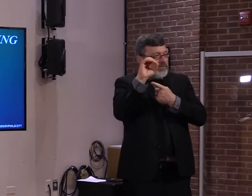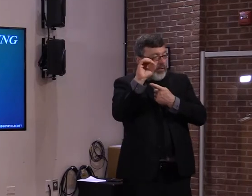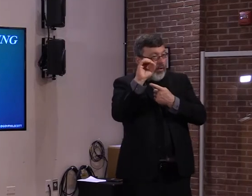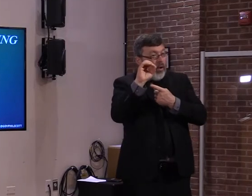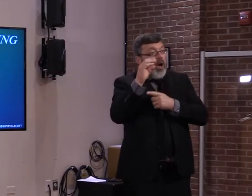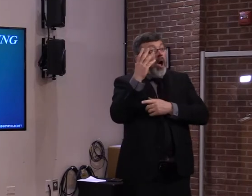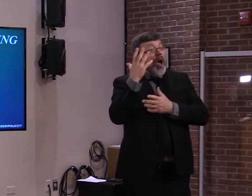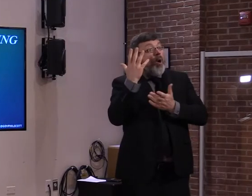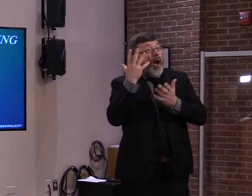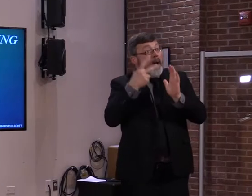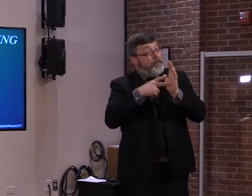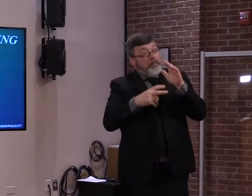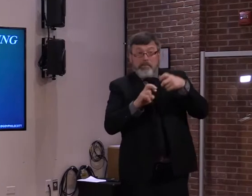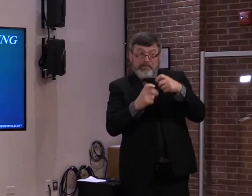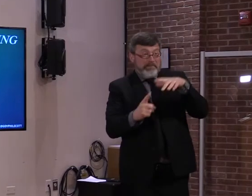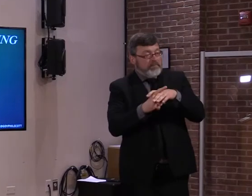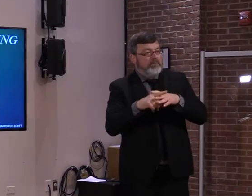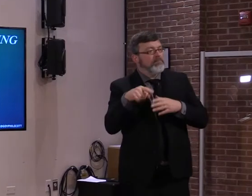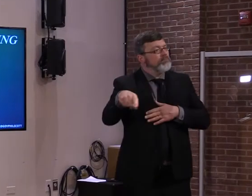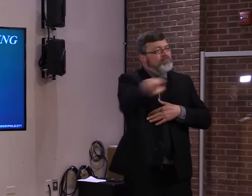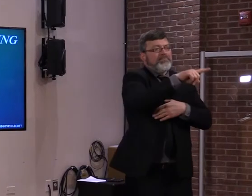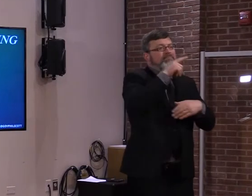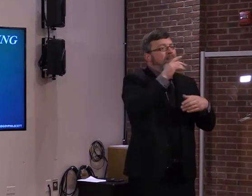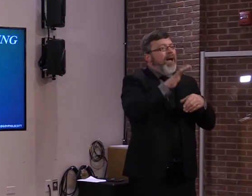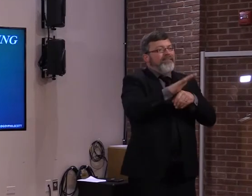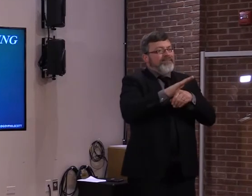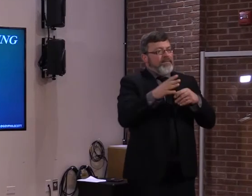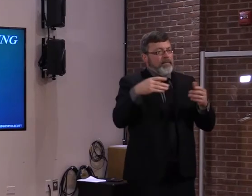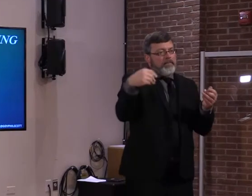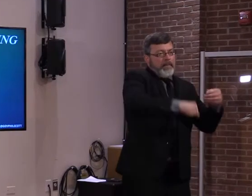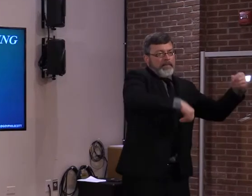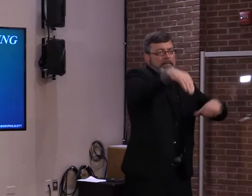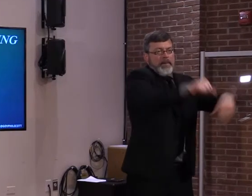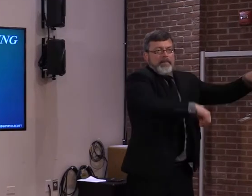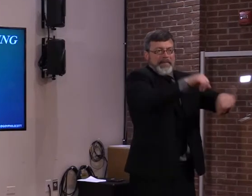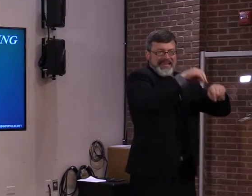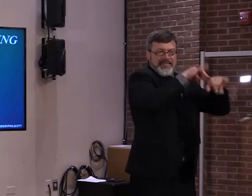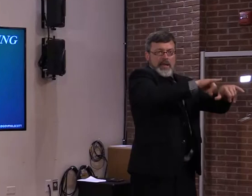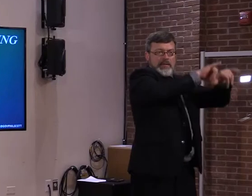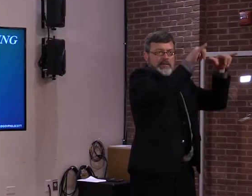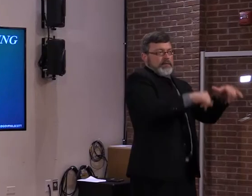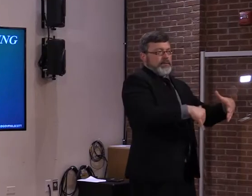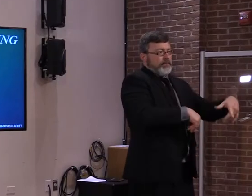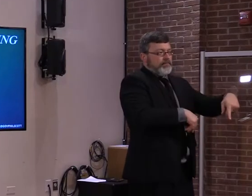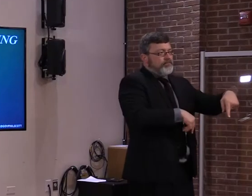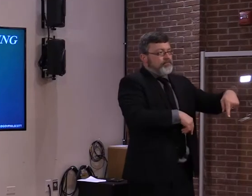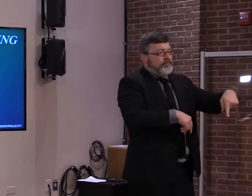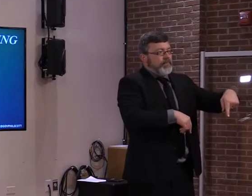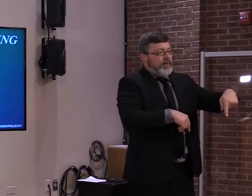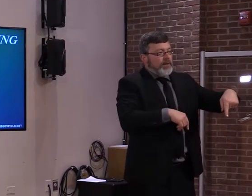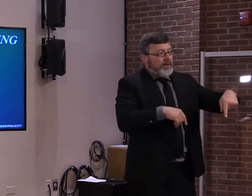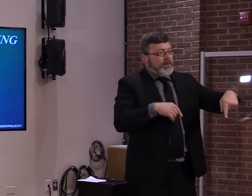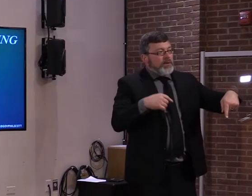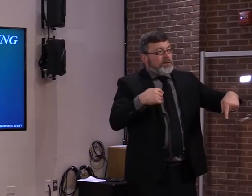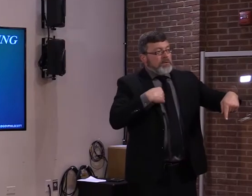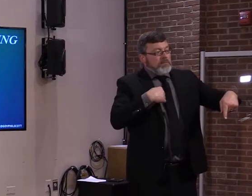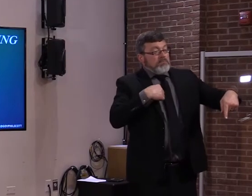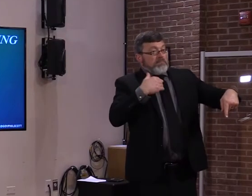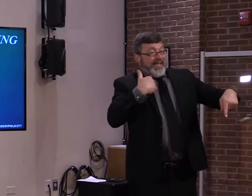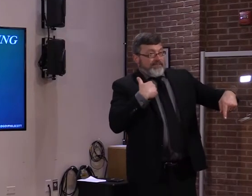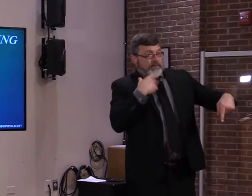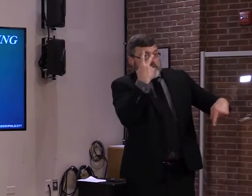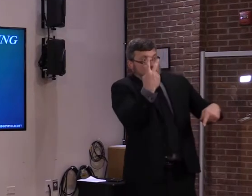and we agree with the two recommendations that he had. In fact, we've already started to implement similar procedures to